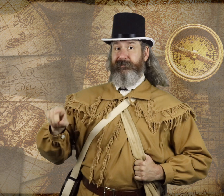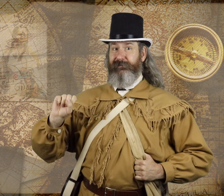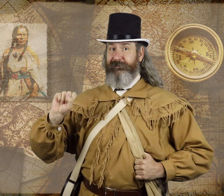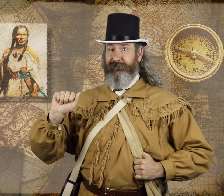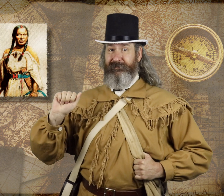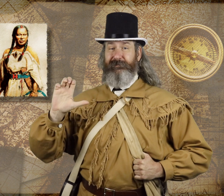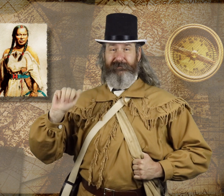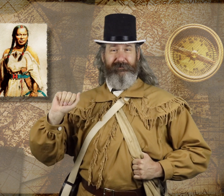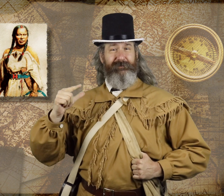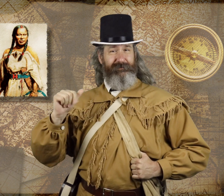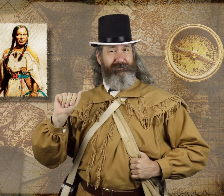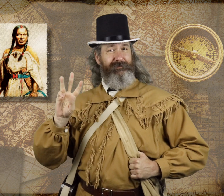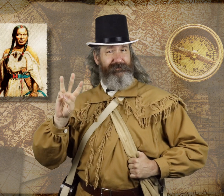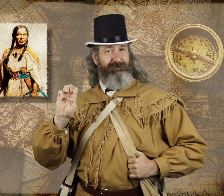and Sacagawea